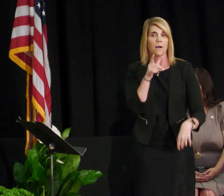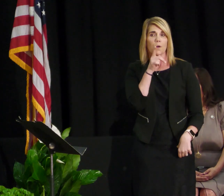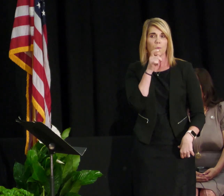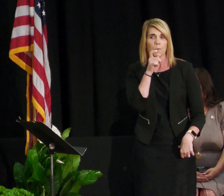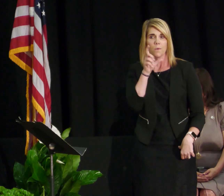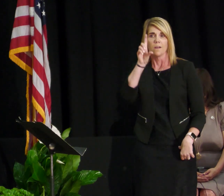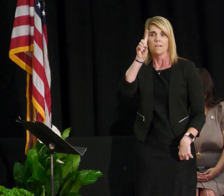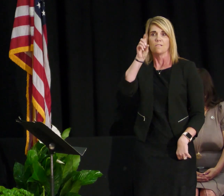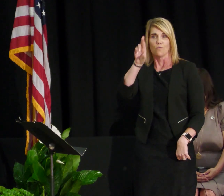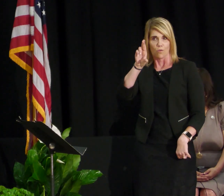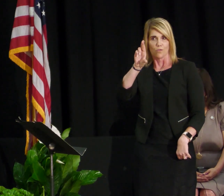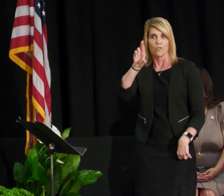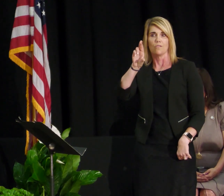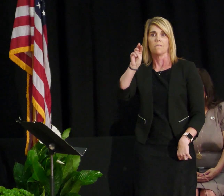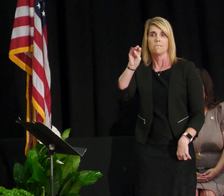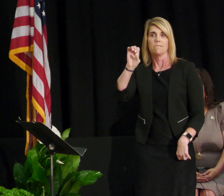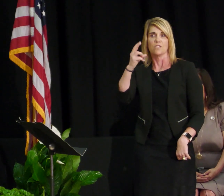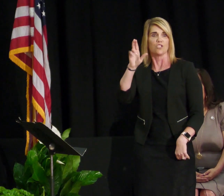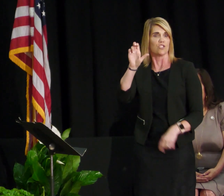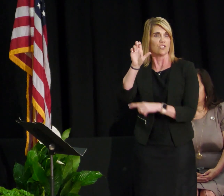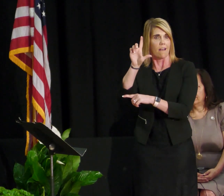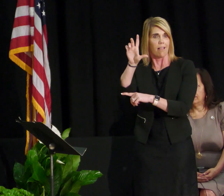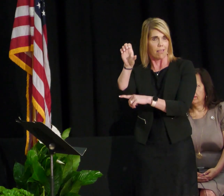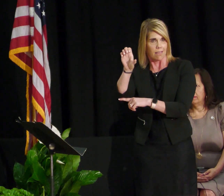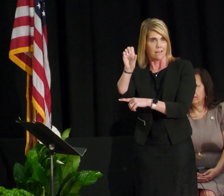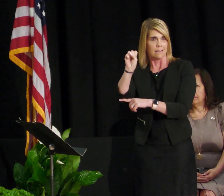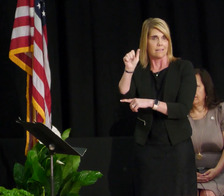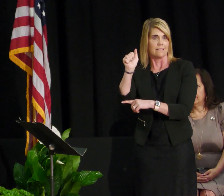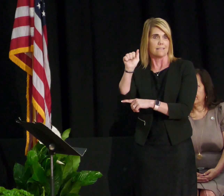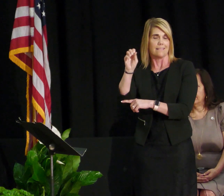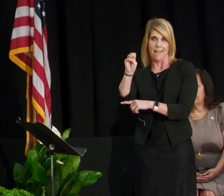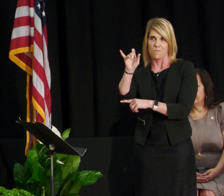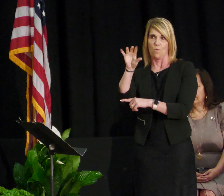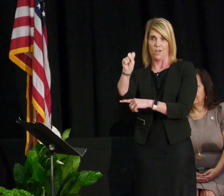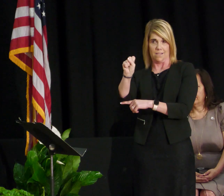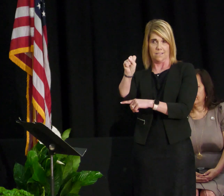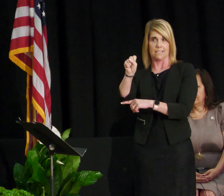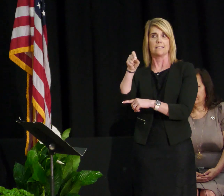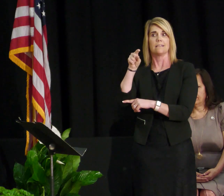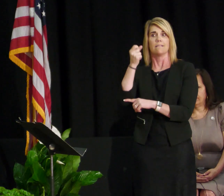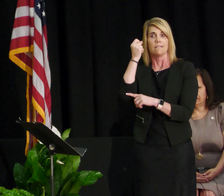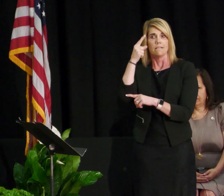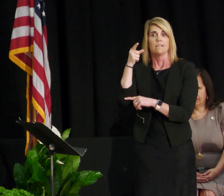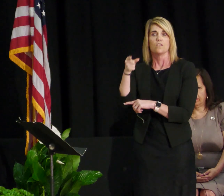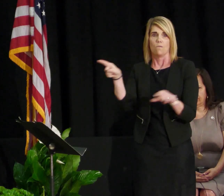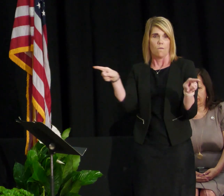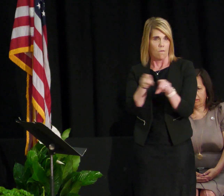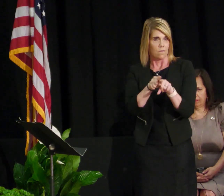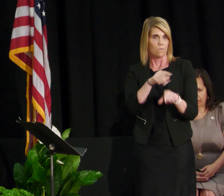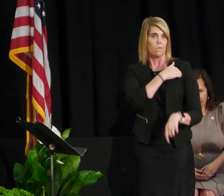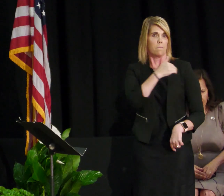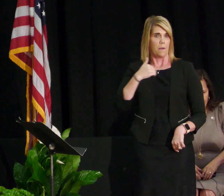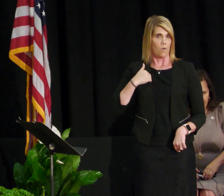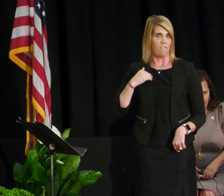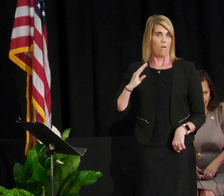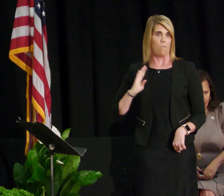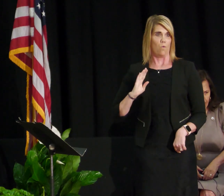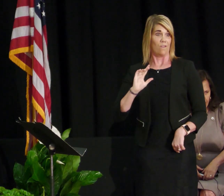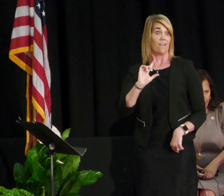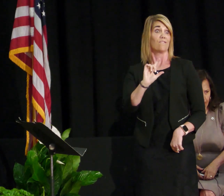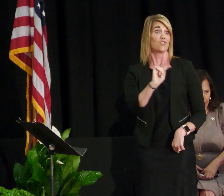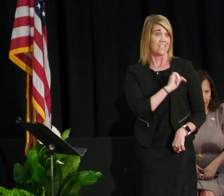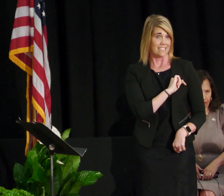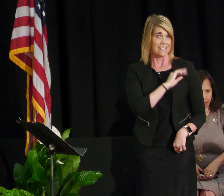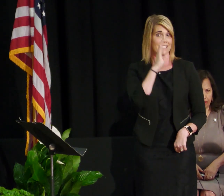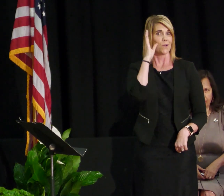Now I would like to introduce Dr. Michelle Samuels to make a few comments. She is also